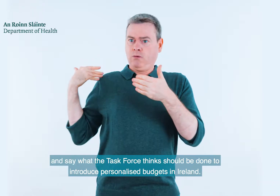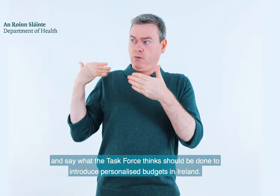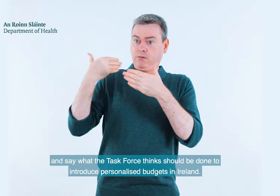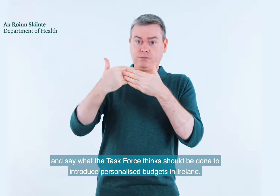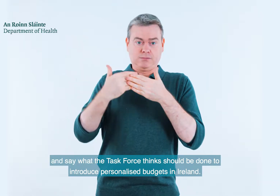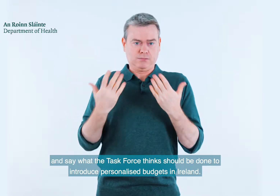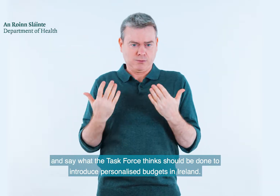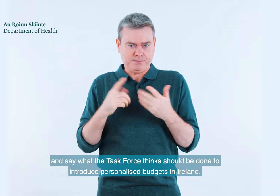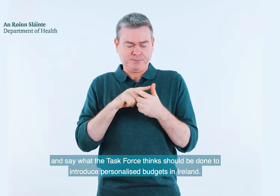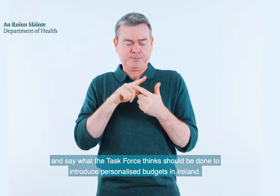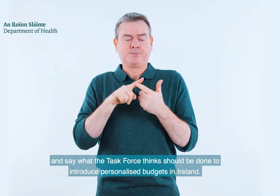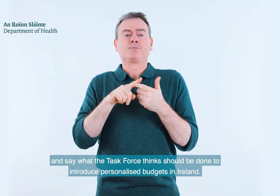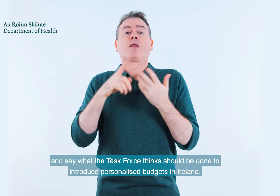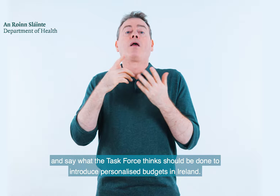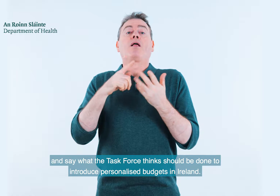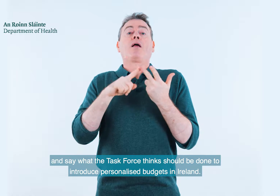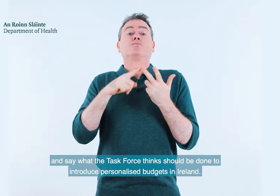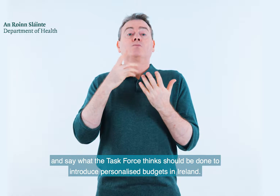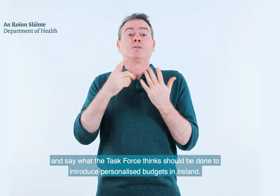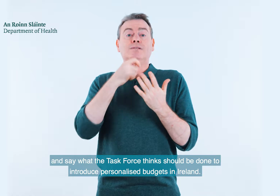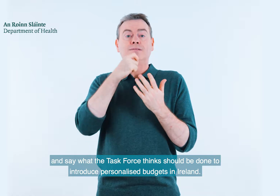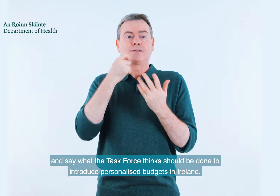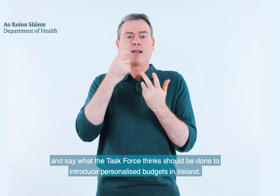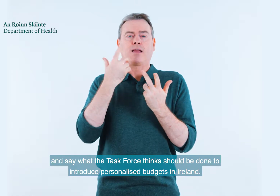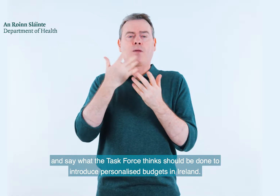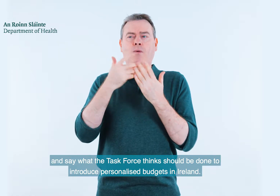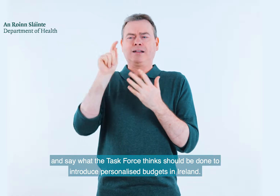say what the Task Force thinks should be done to introduce personalised budgets in Ireland.